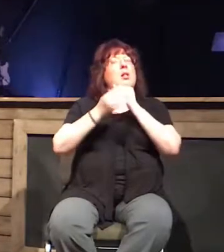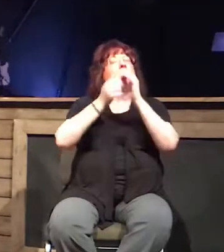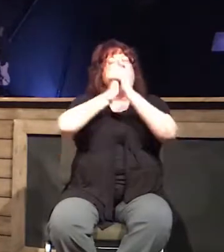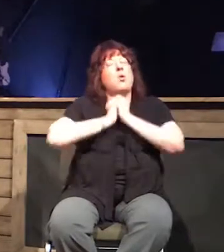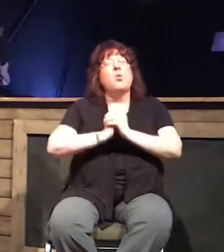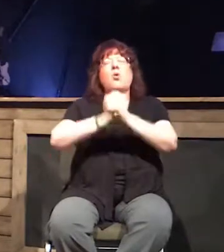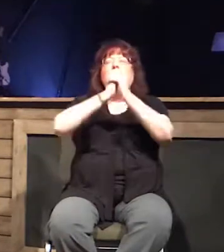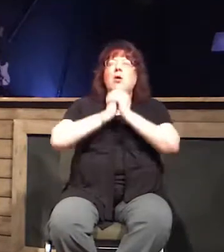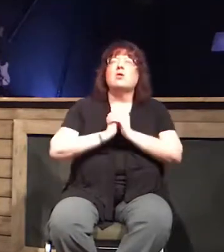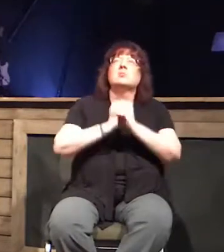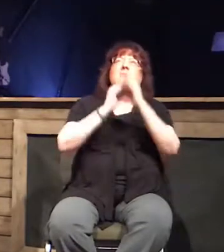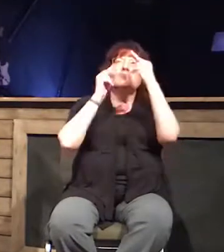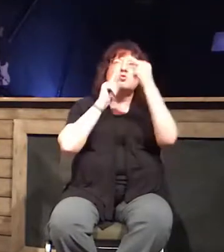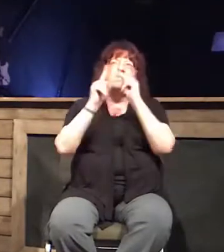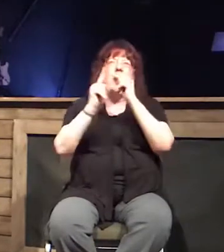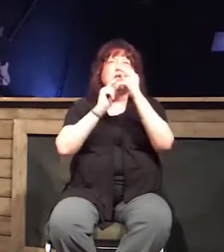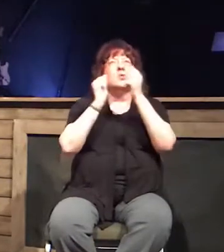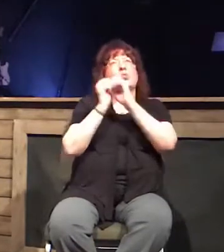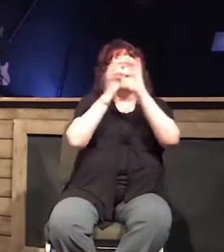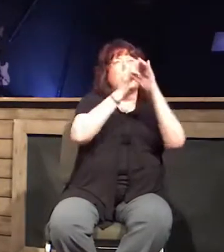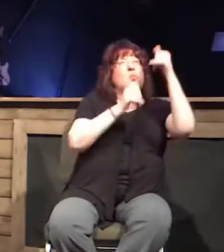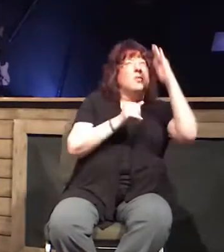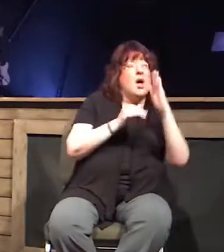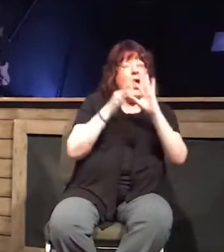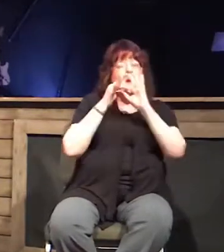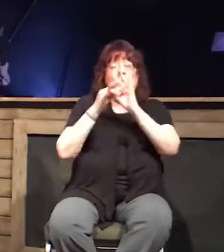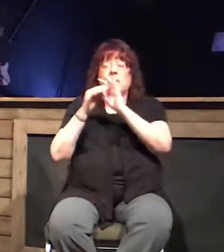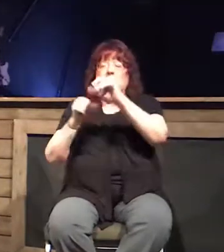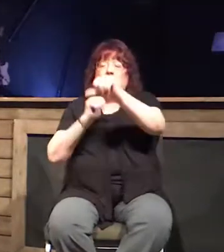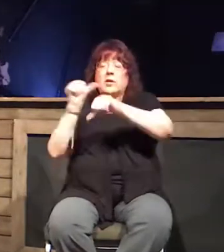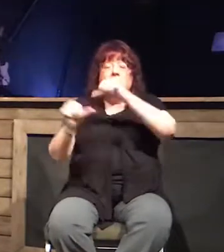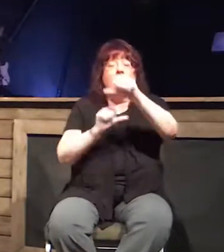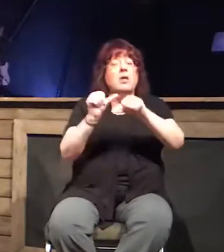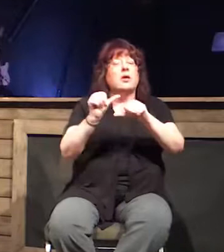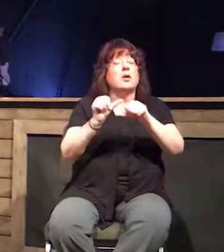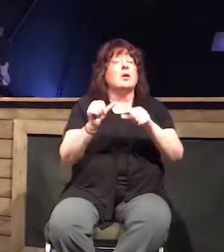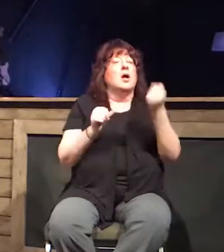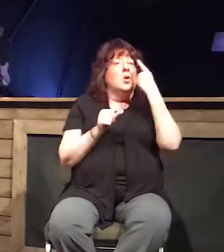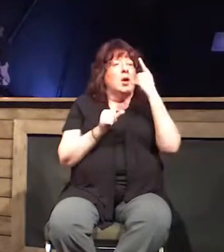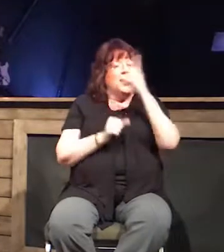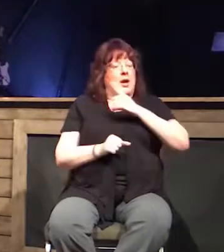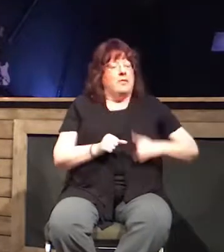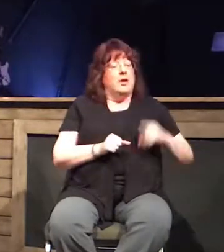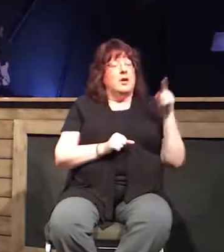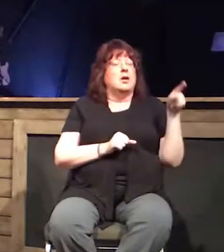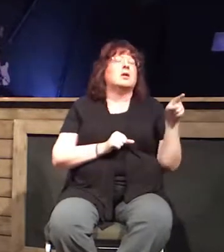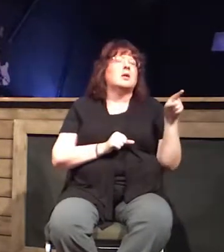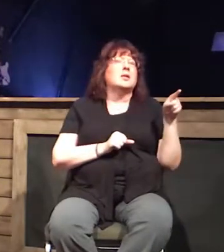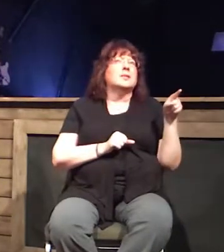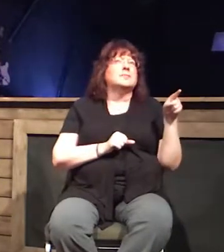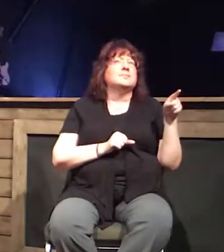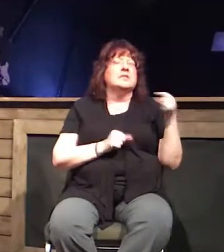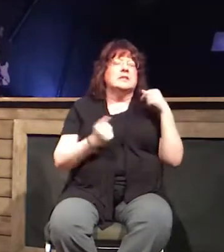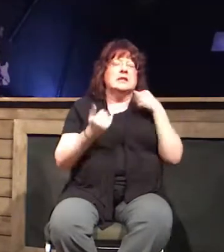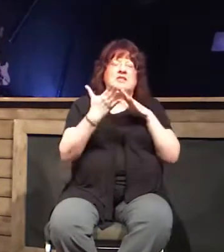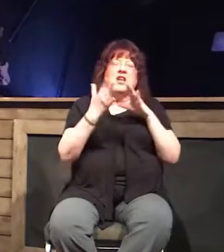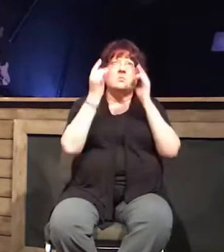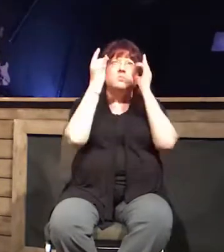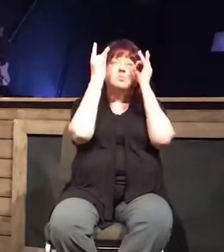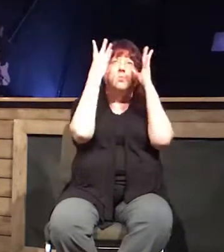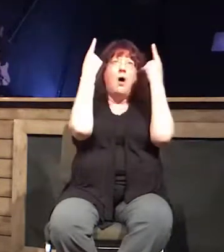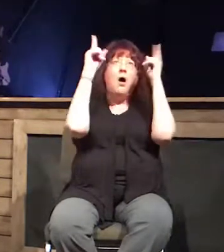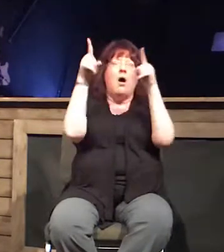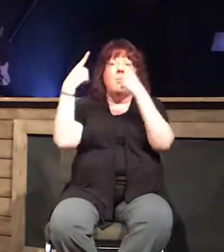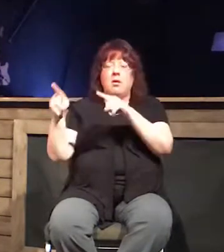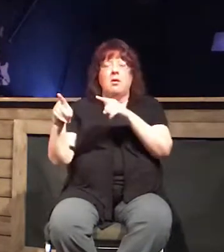these insights, these perspectives about God and relationships with other people. Now, what you need to know about David is David faced truckloads of